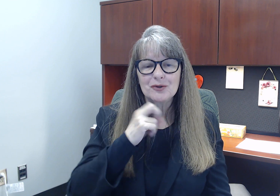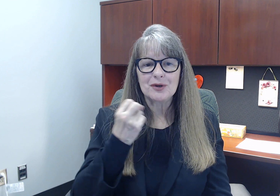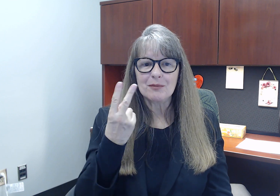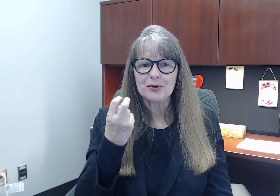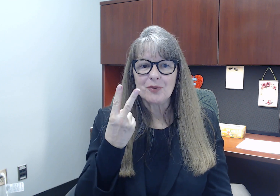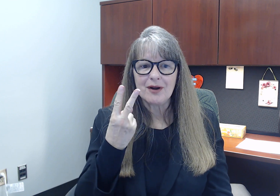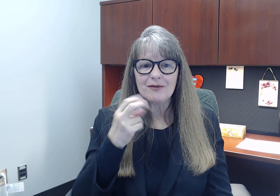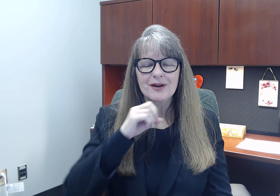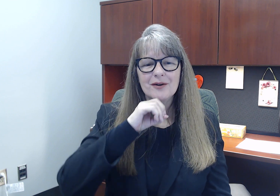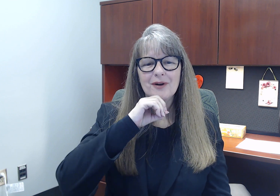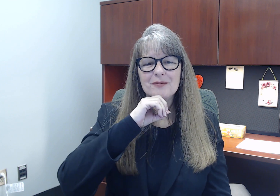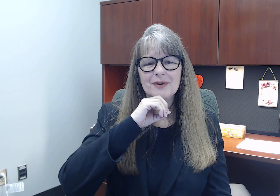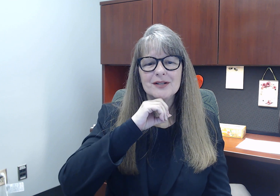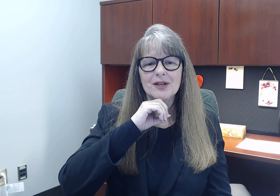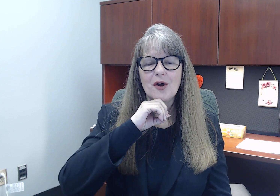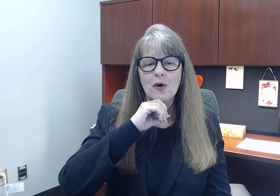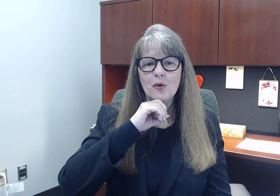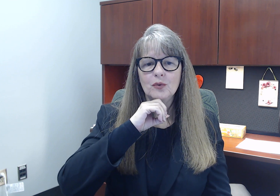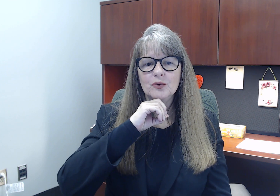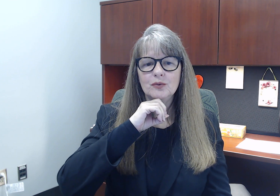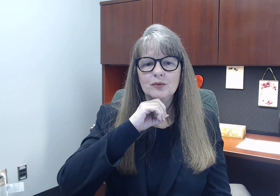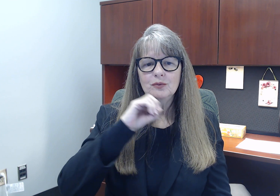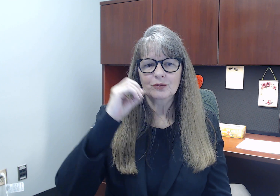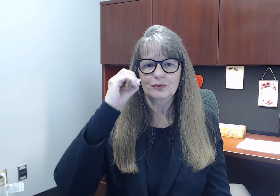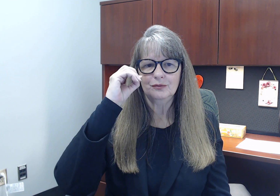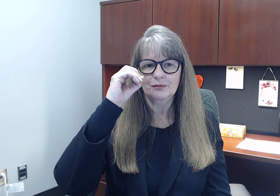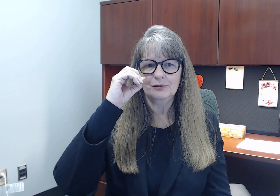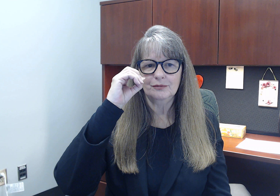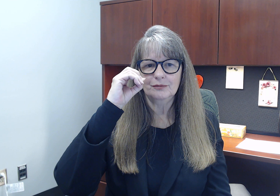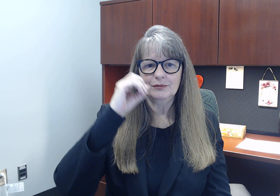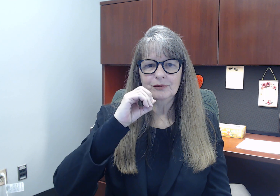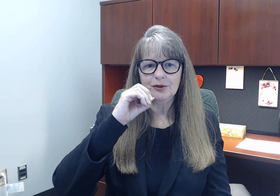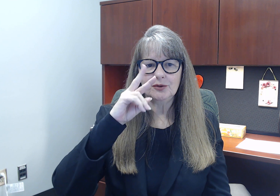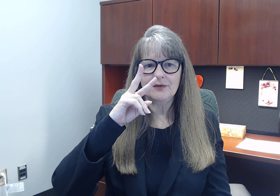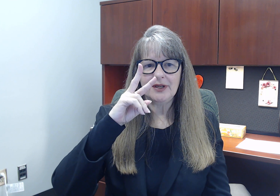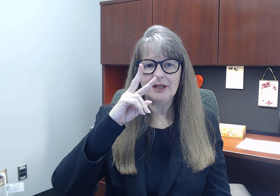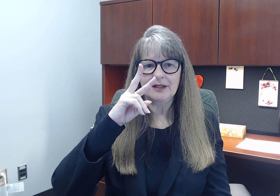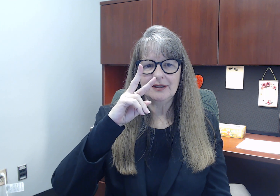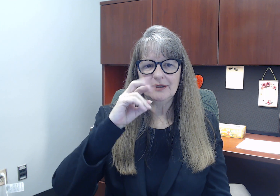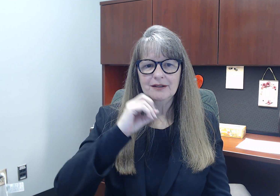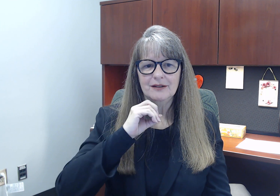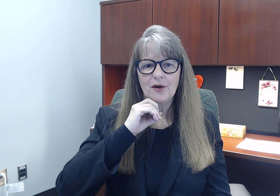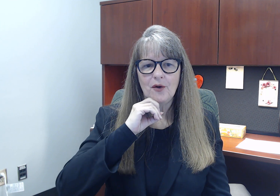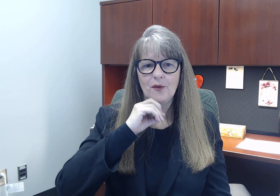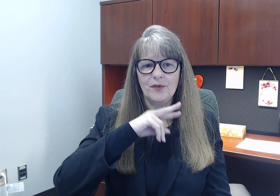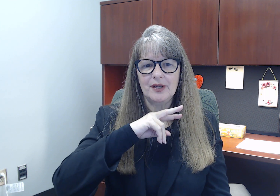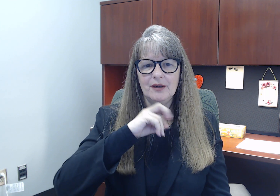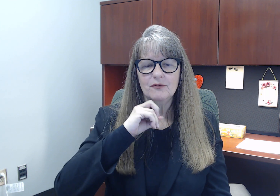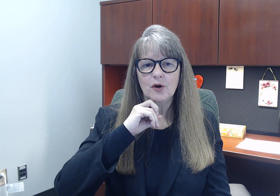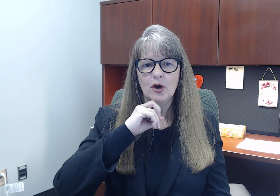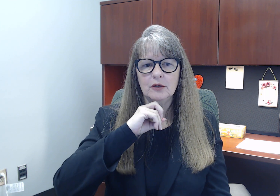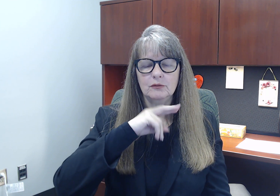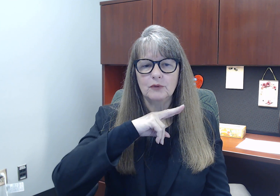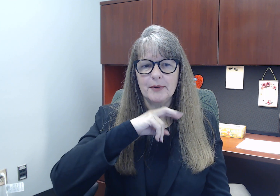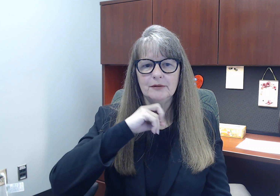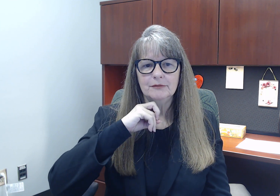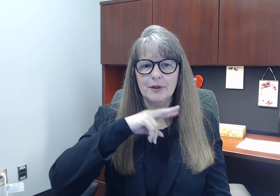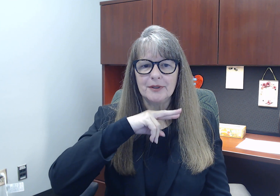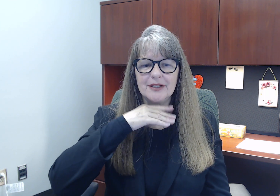number 12, right? But it's an O to a V. O, V, frog, ribbit, ribbit. It's